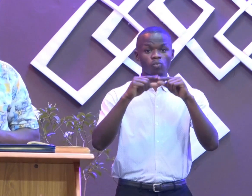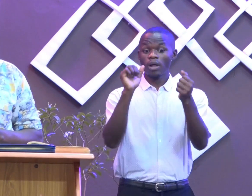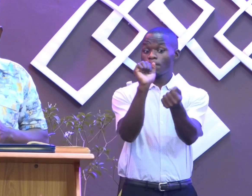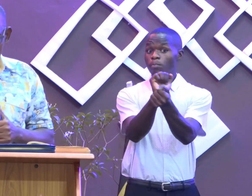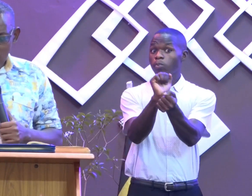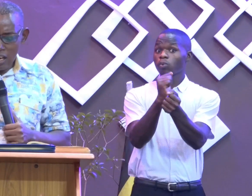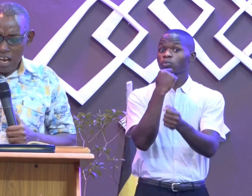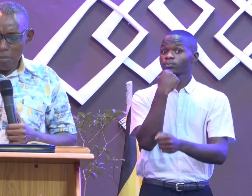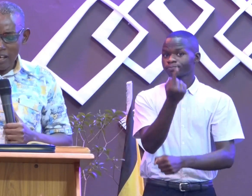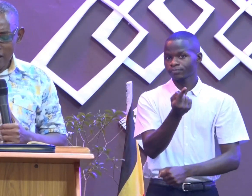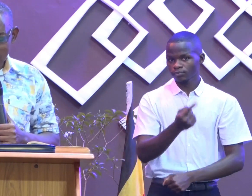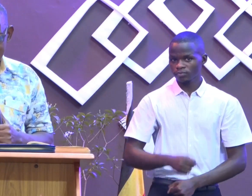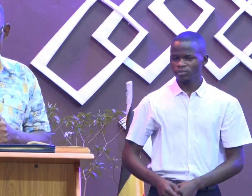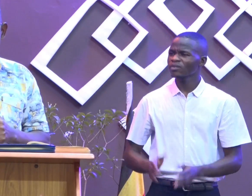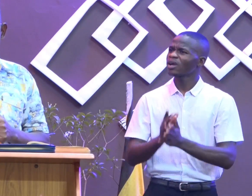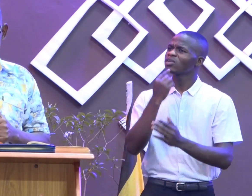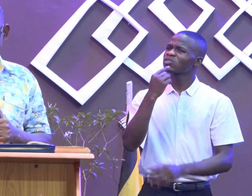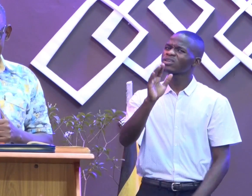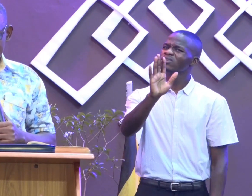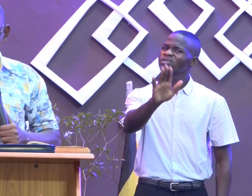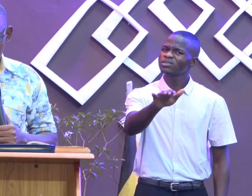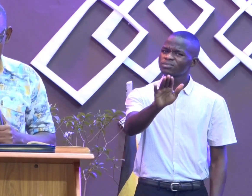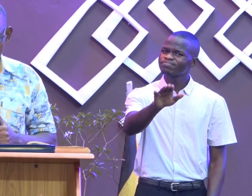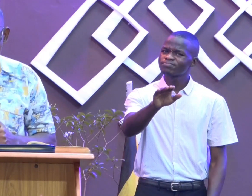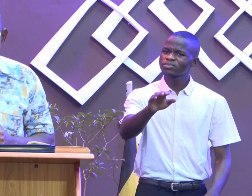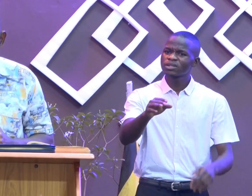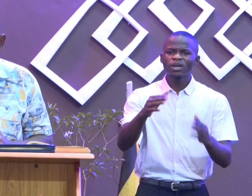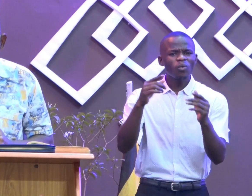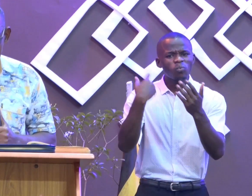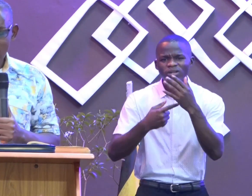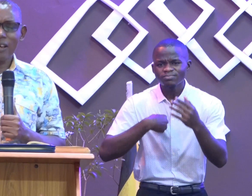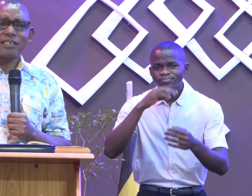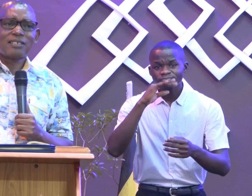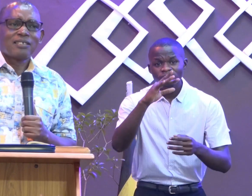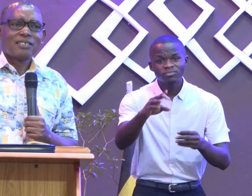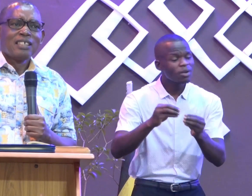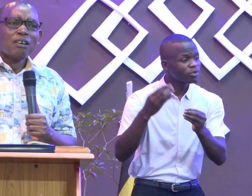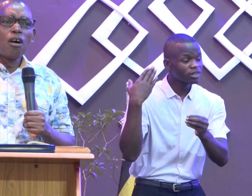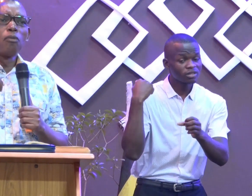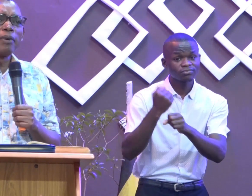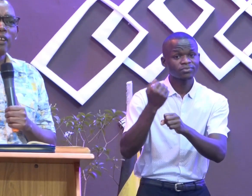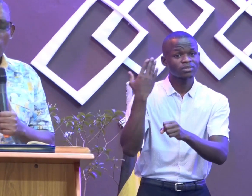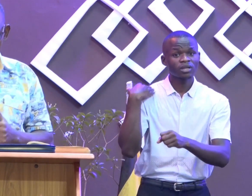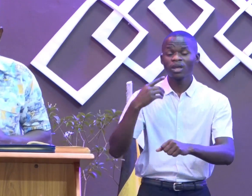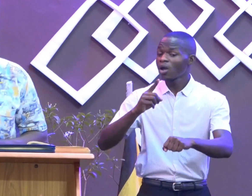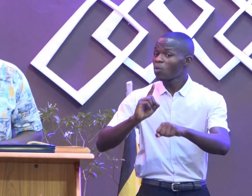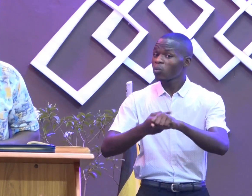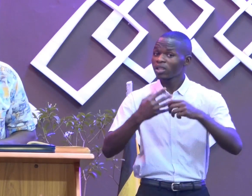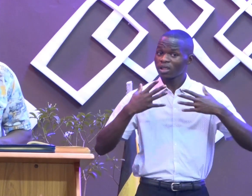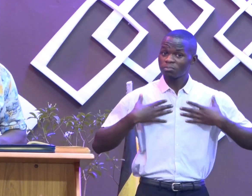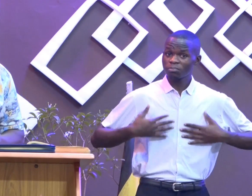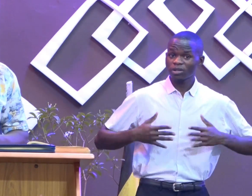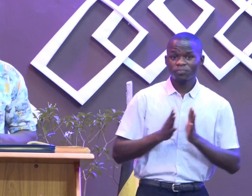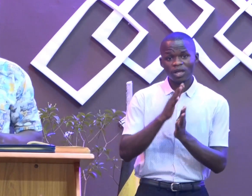That's what Apostle Paul says. And he says, but this is what I say, brethren, that